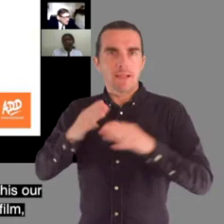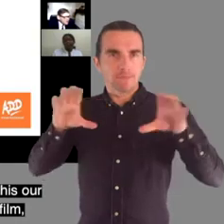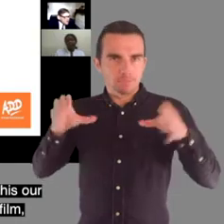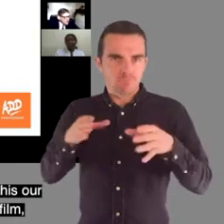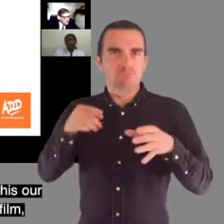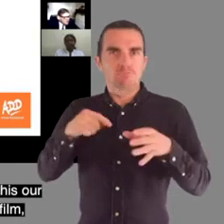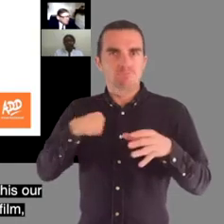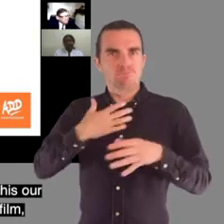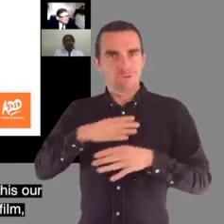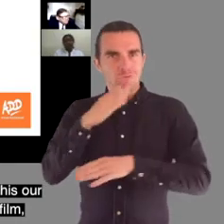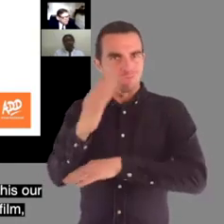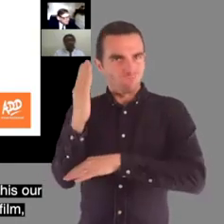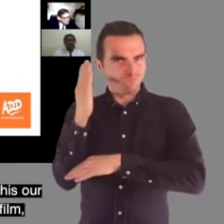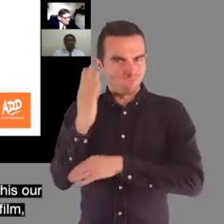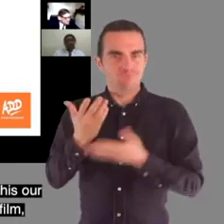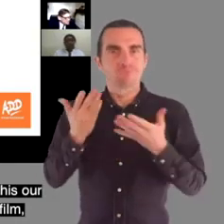14